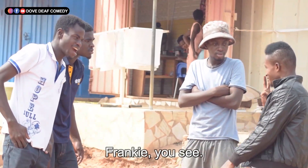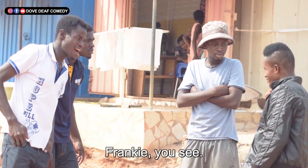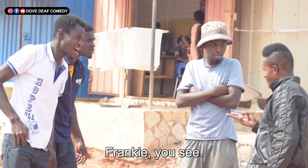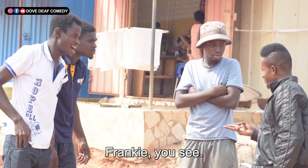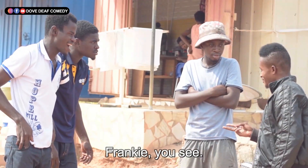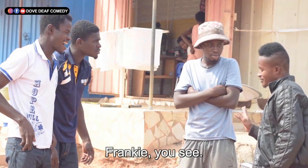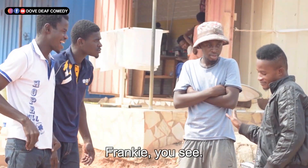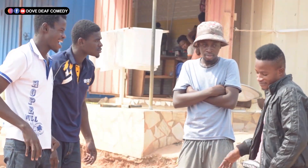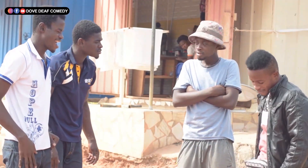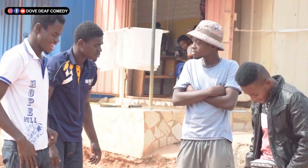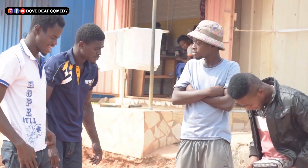Frankie, you see.